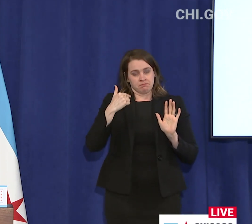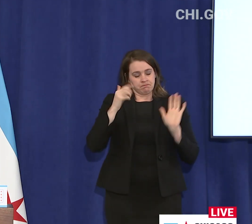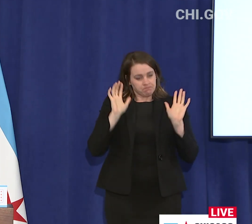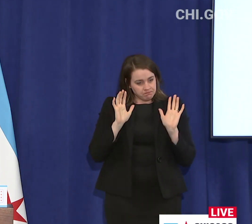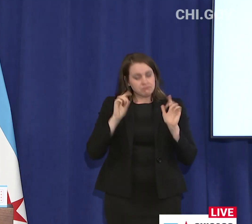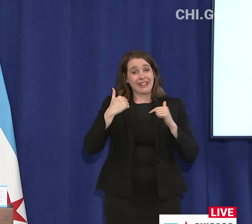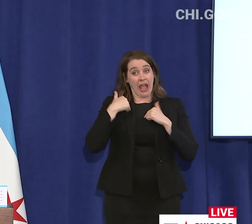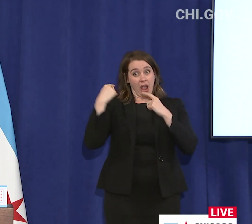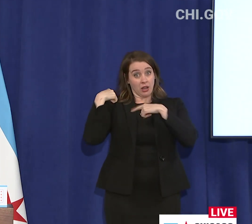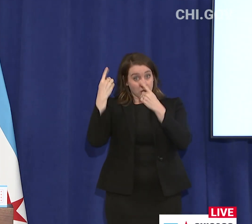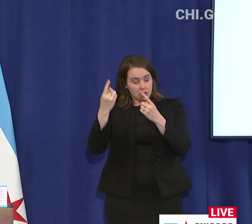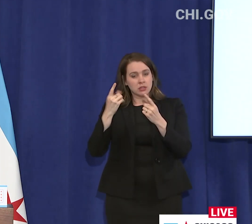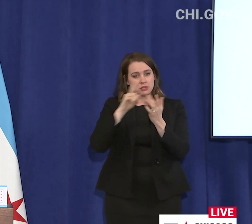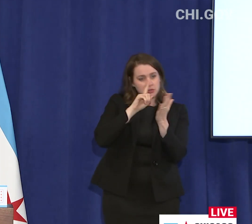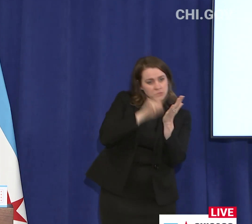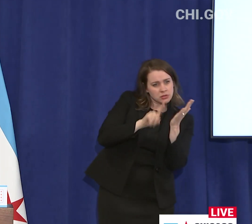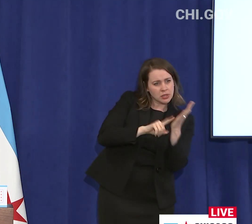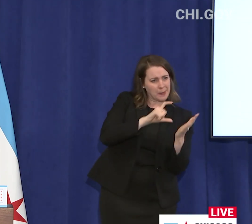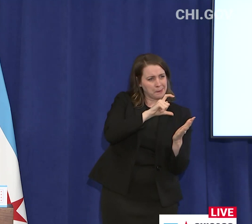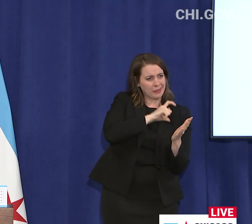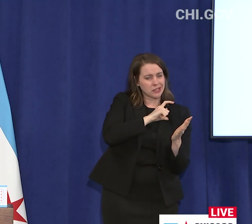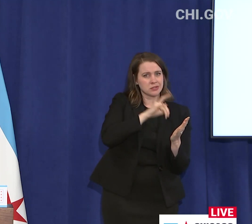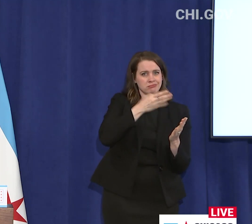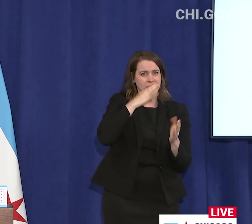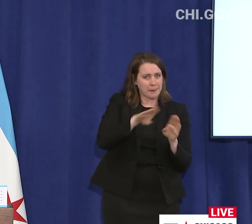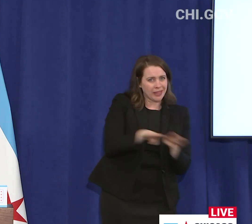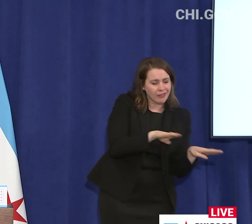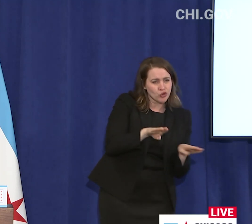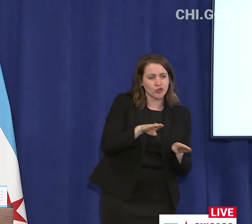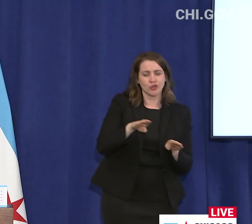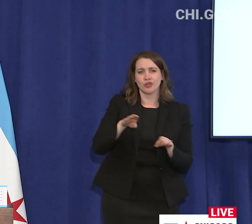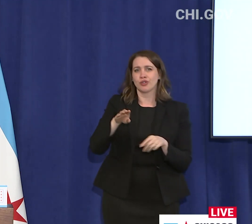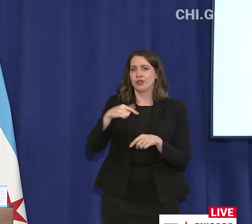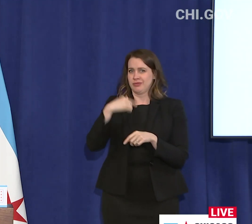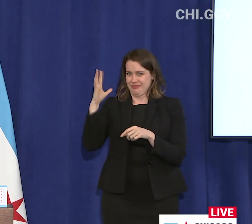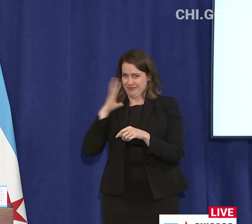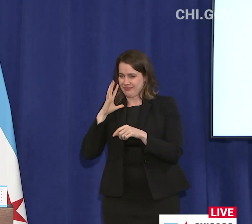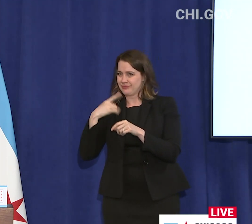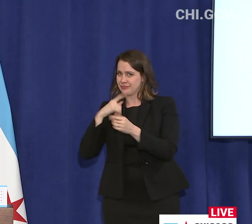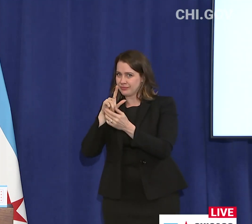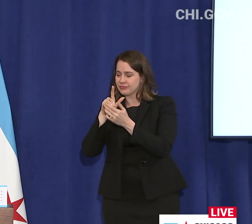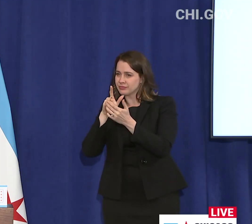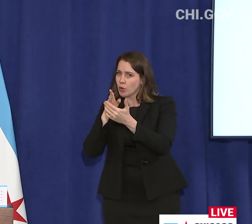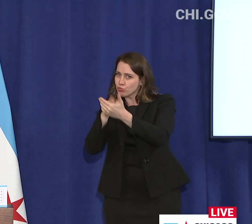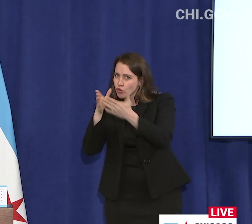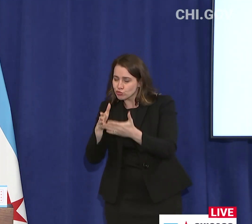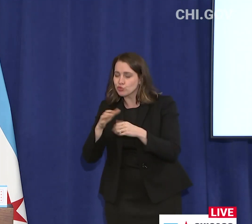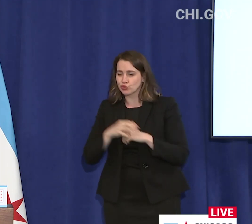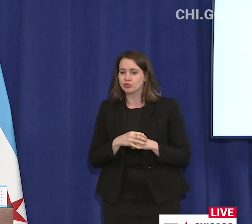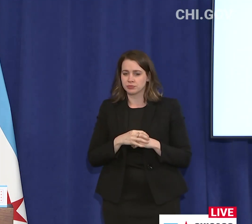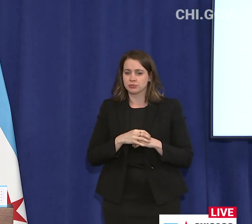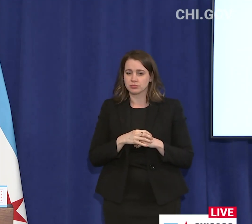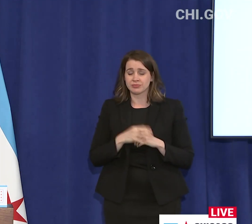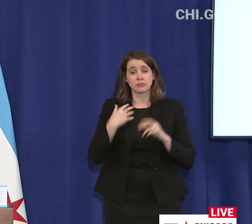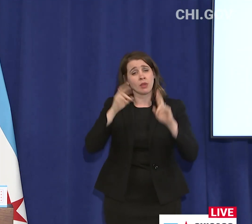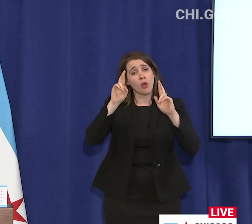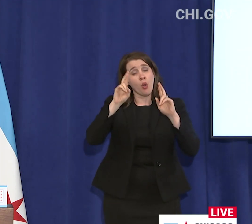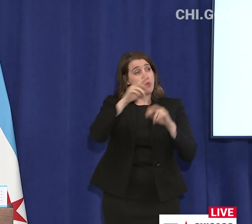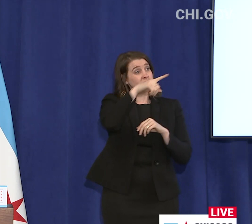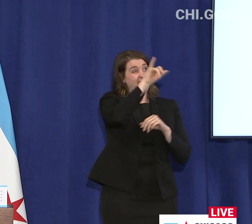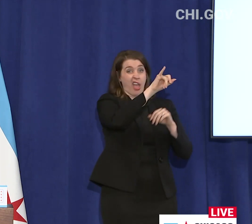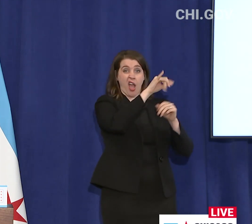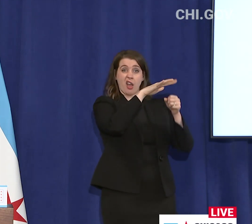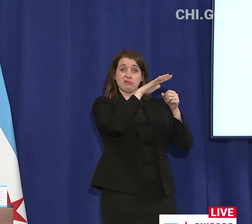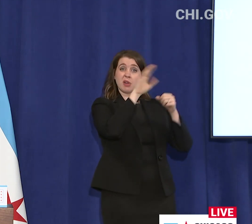and as a former prosecutor, that I surely hope that the authorities, the prosecuting attorney, the U.S. Attorney's